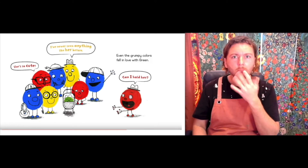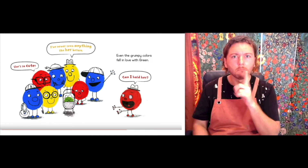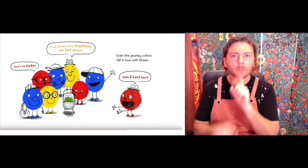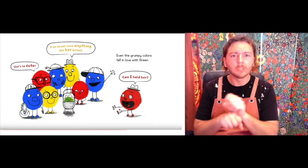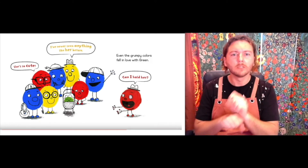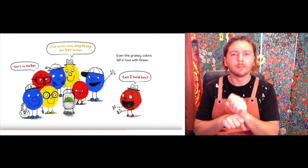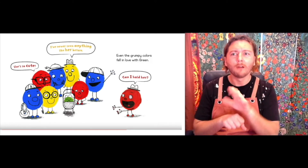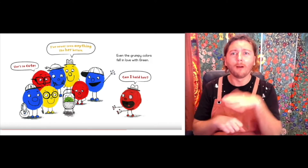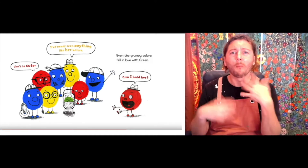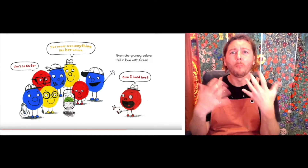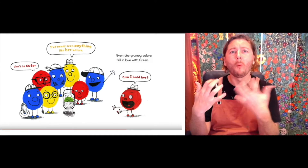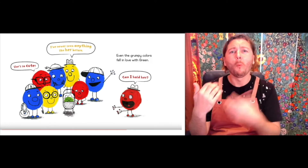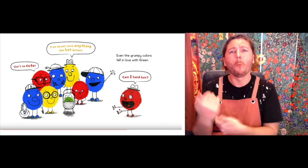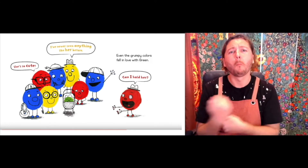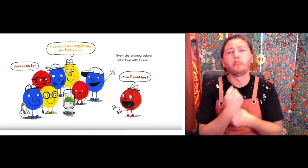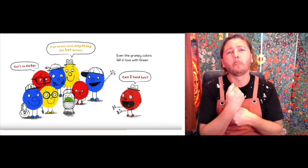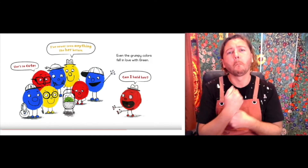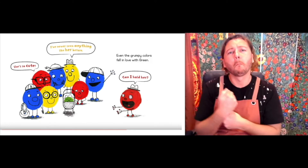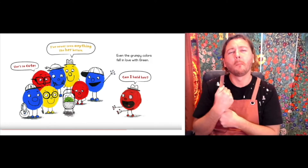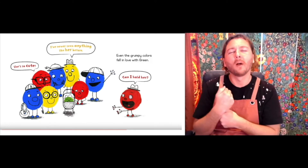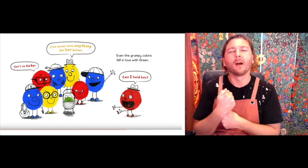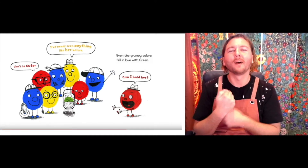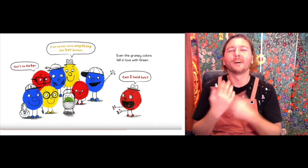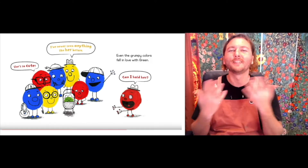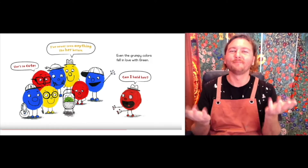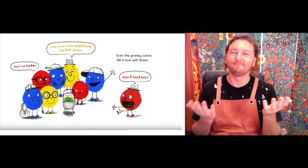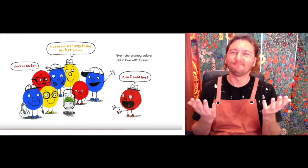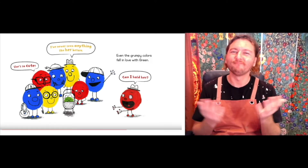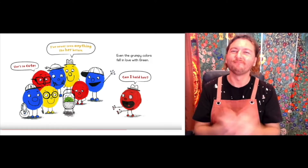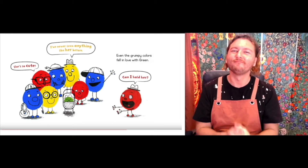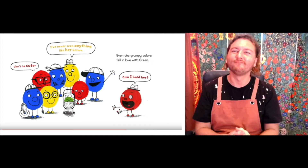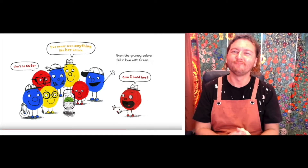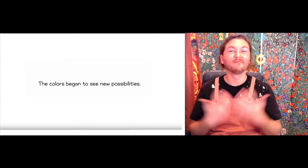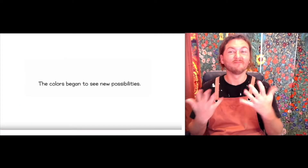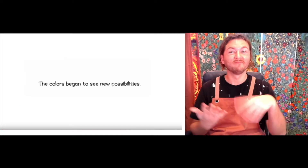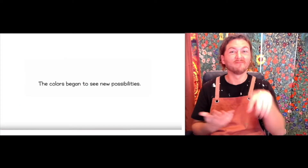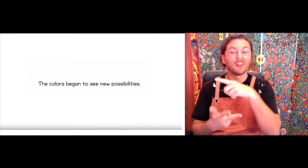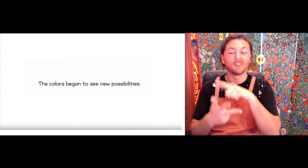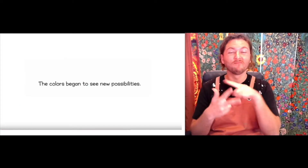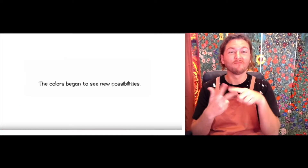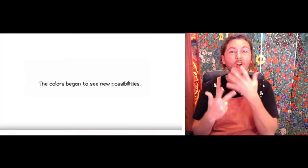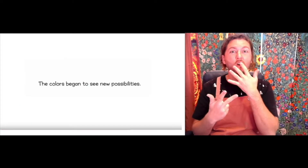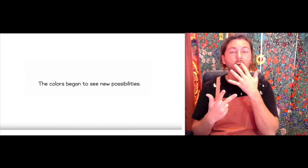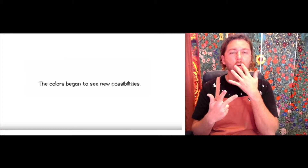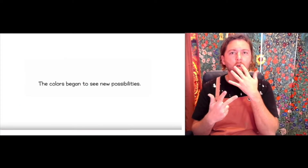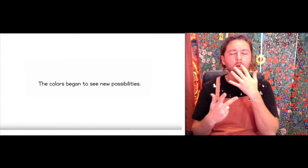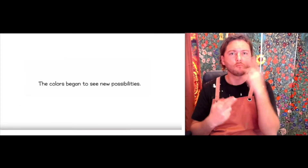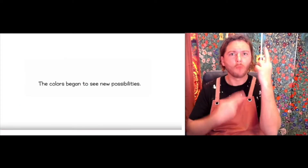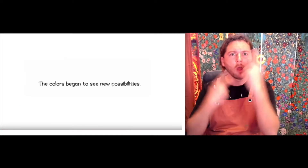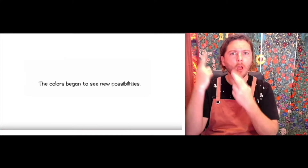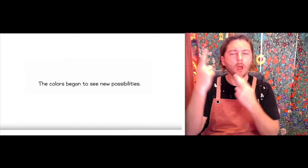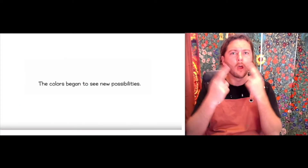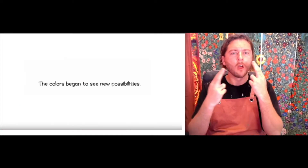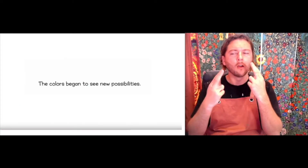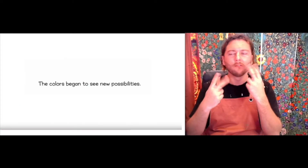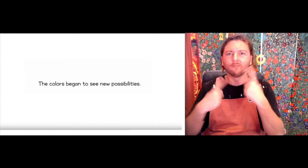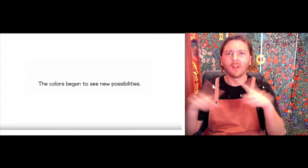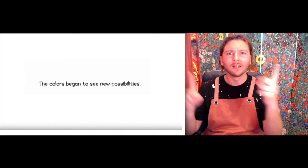cuter." All the grumpy colors fell in love with green. Now these colors,